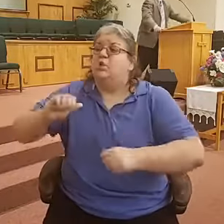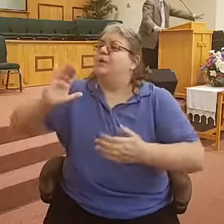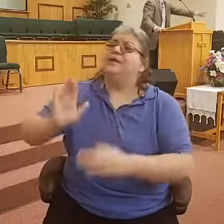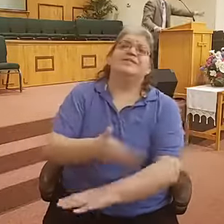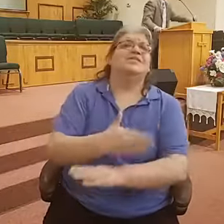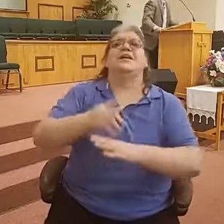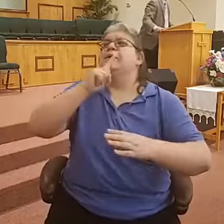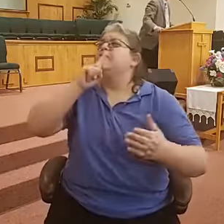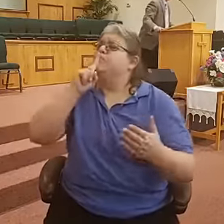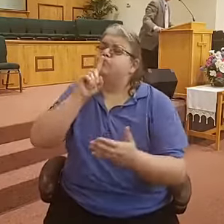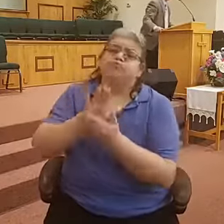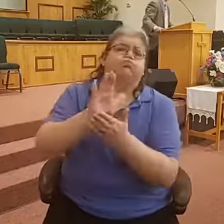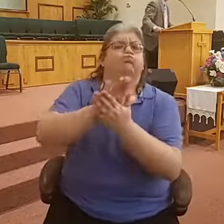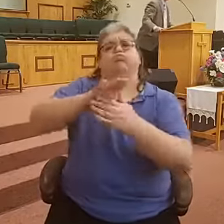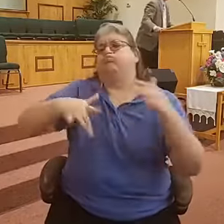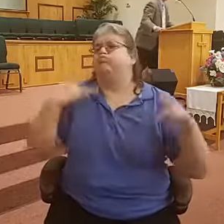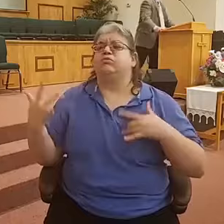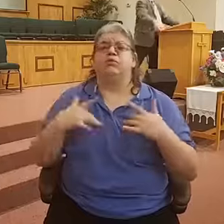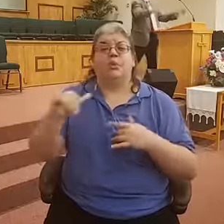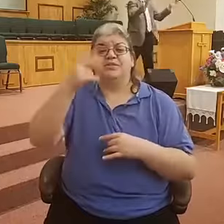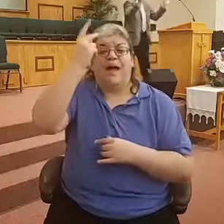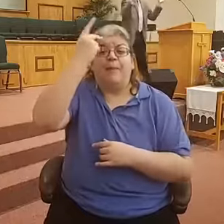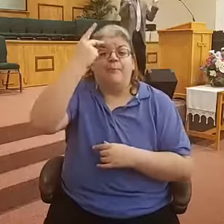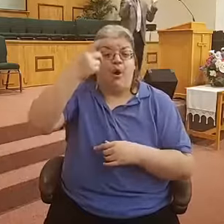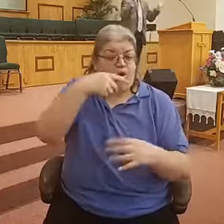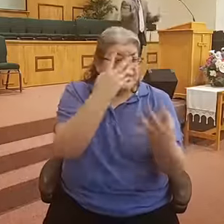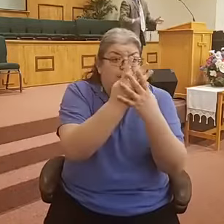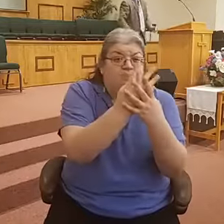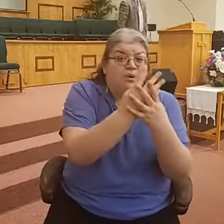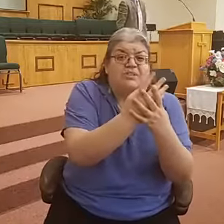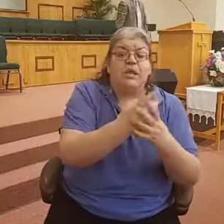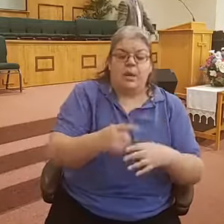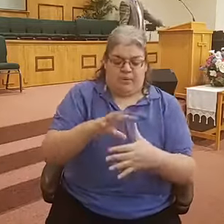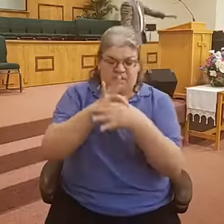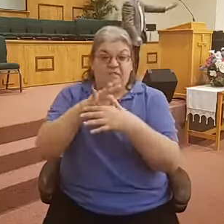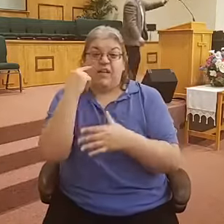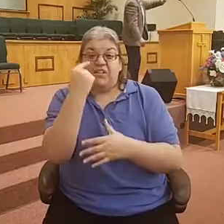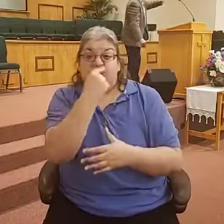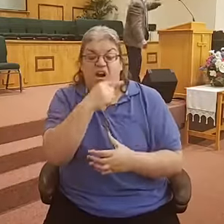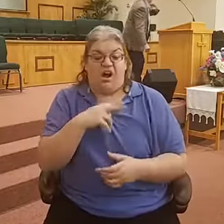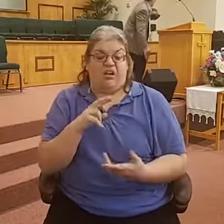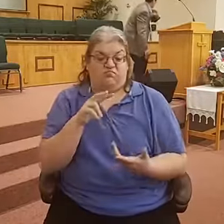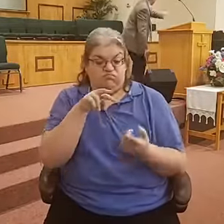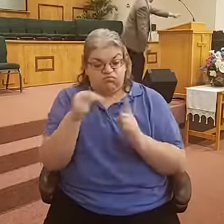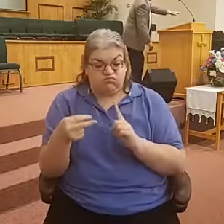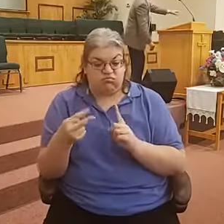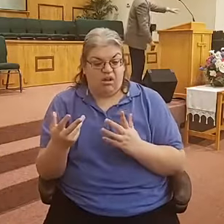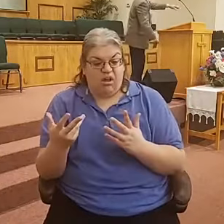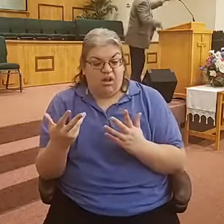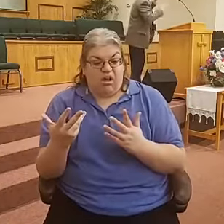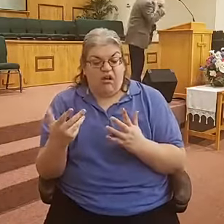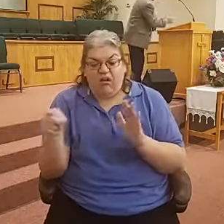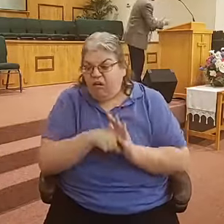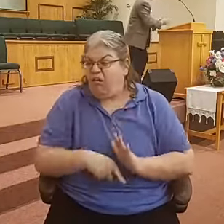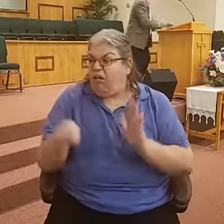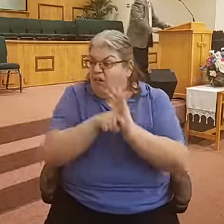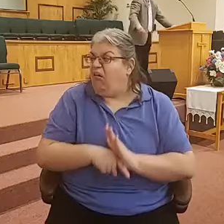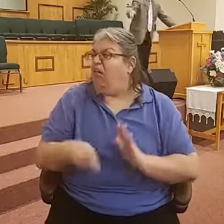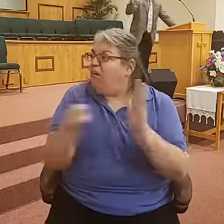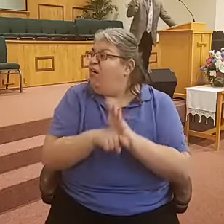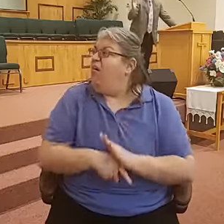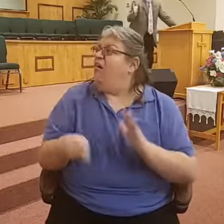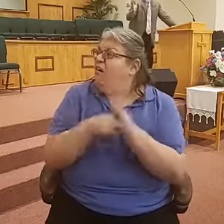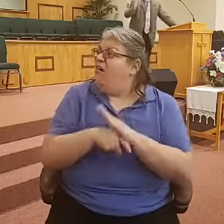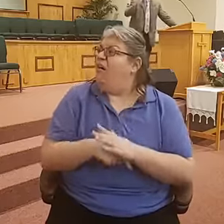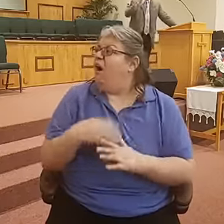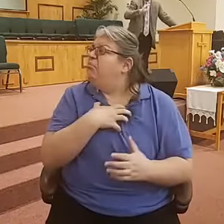Paul did in a Philippian jail. But if you're looking at it through carnal eyes, you can complain and be disgusted